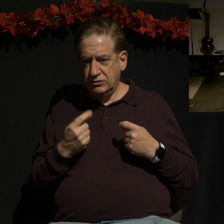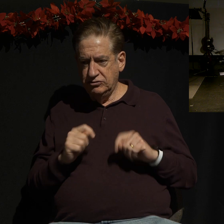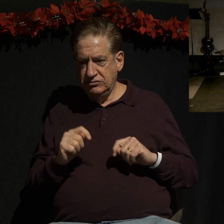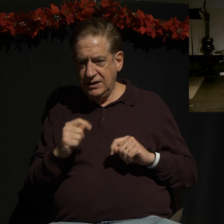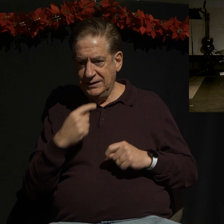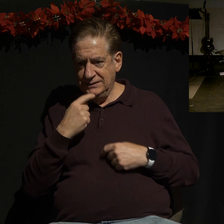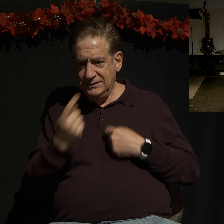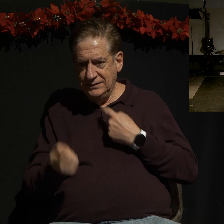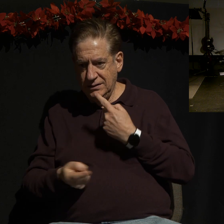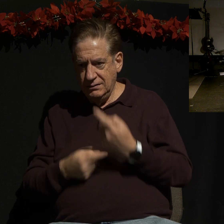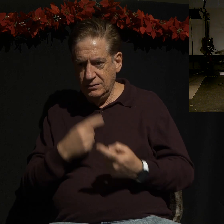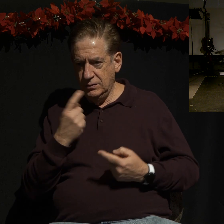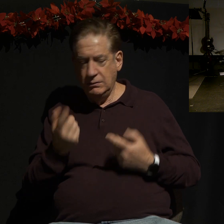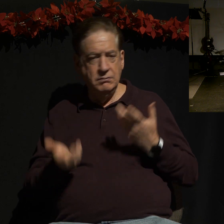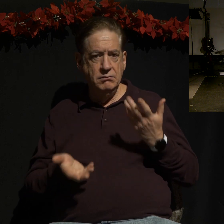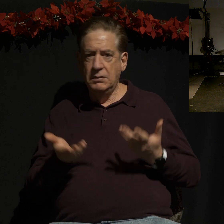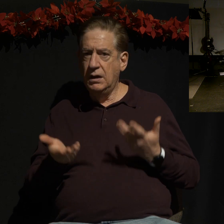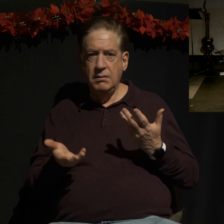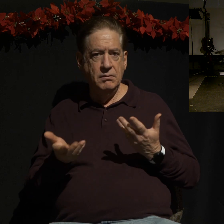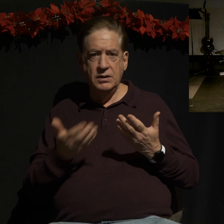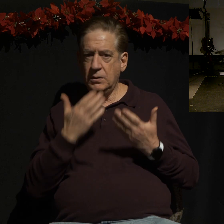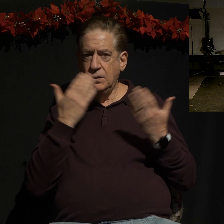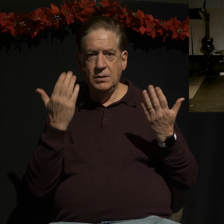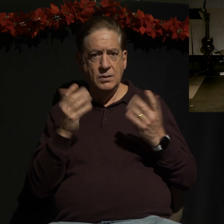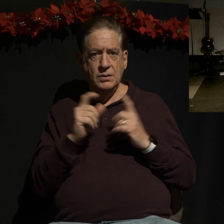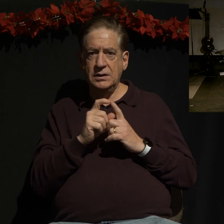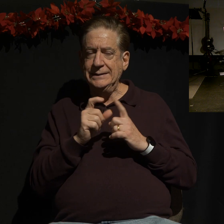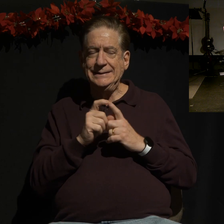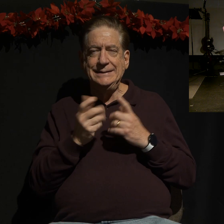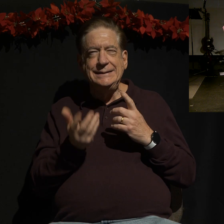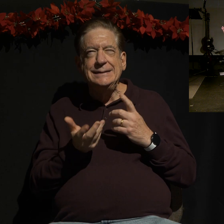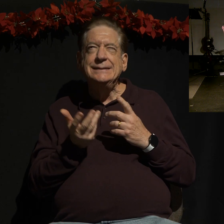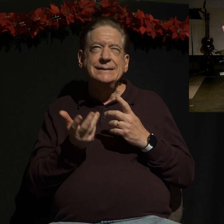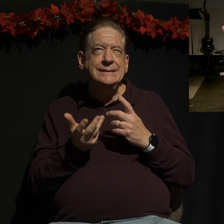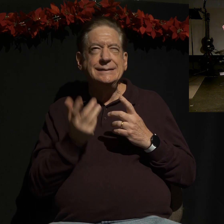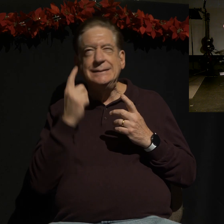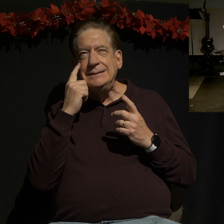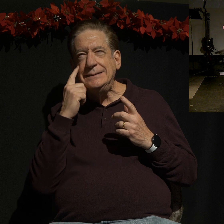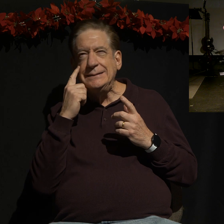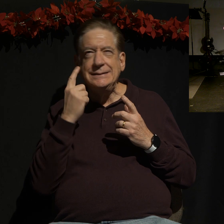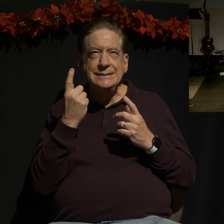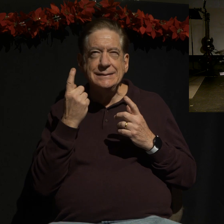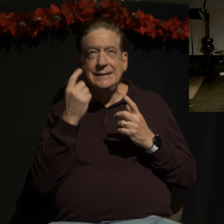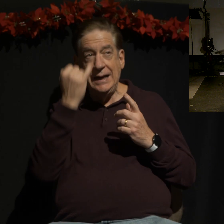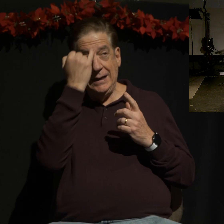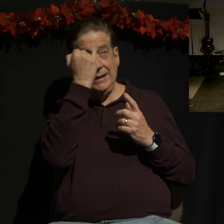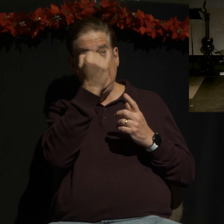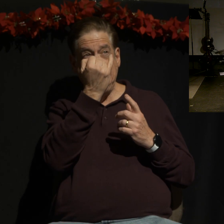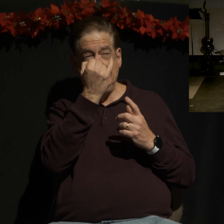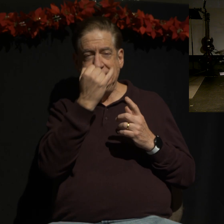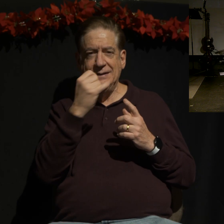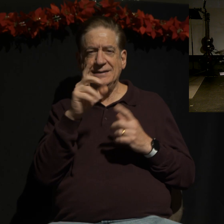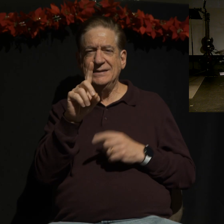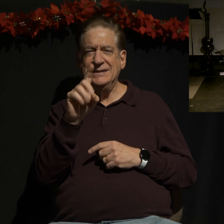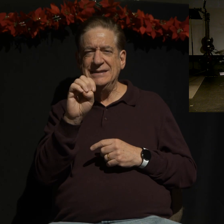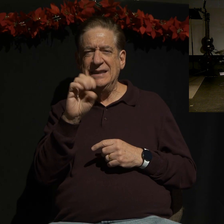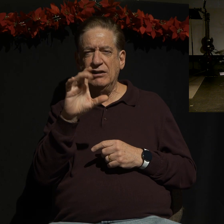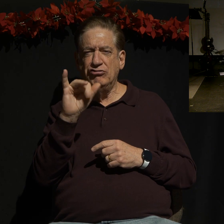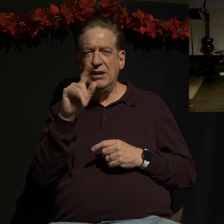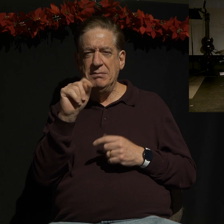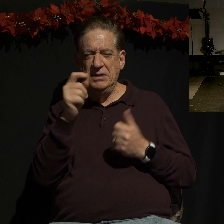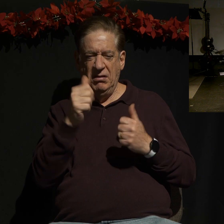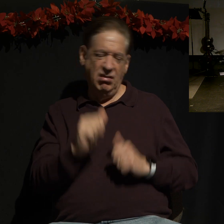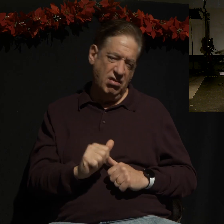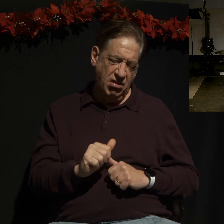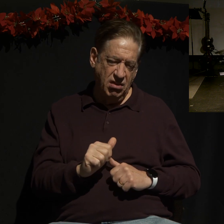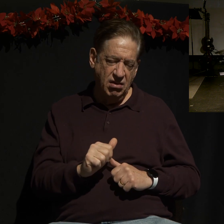say. Now, maybe they don't have a word that encapsulates this idea of decrepit. It has a